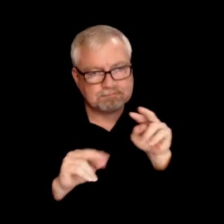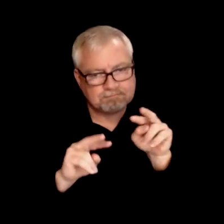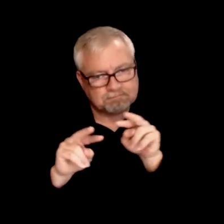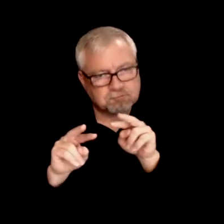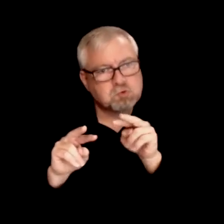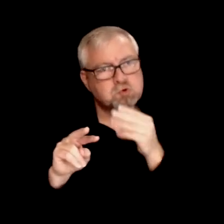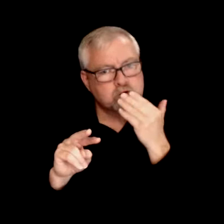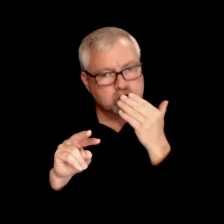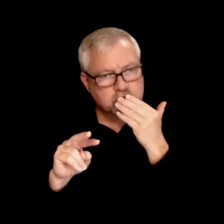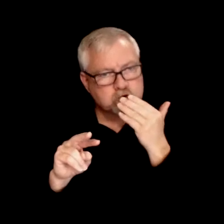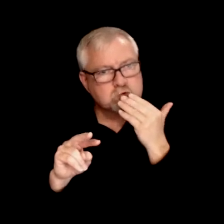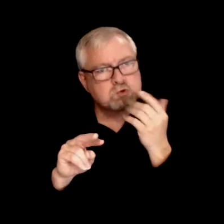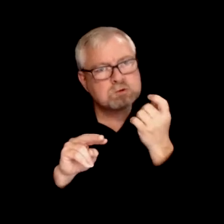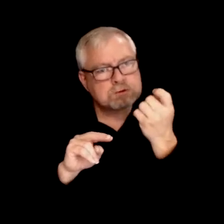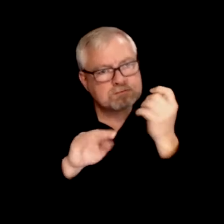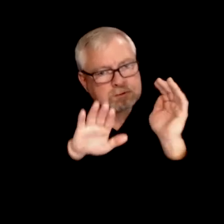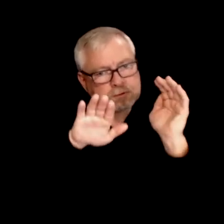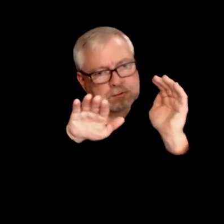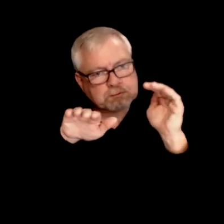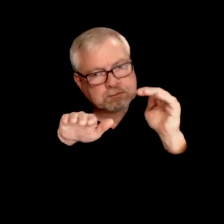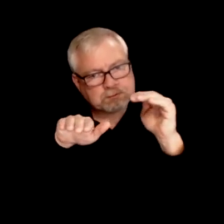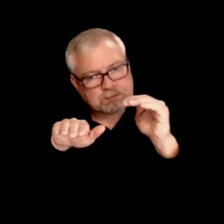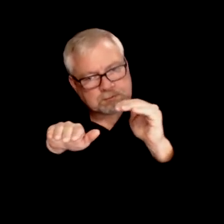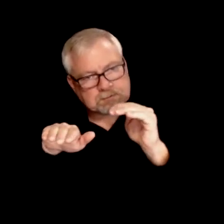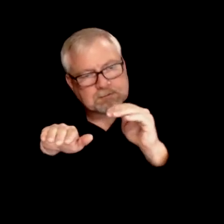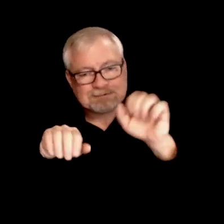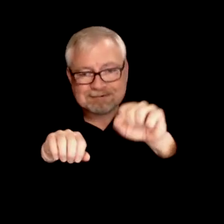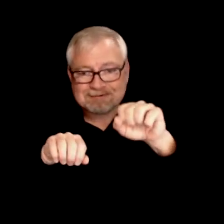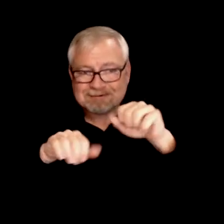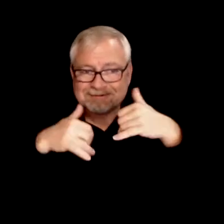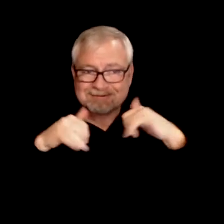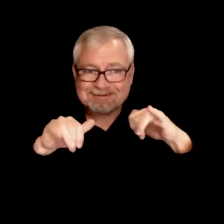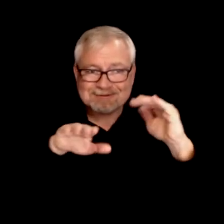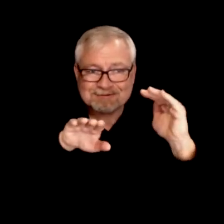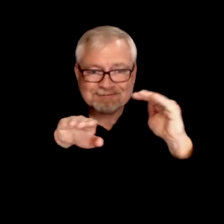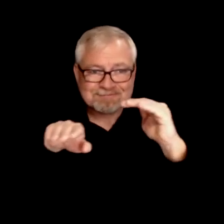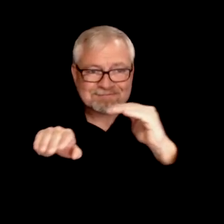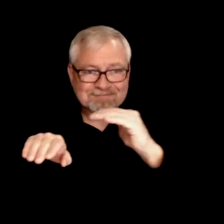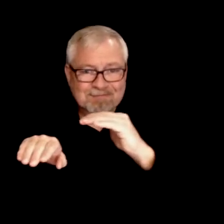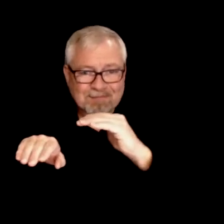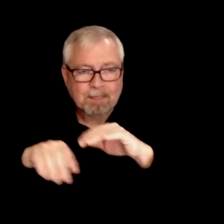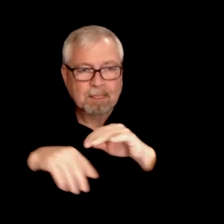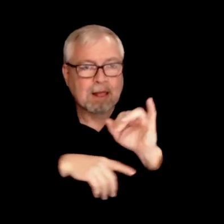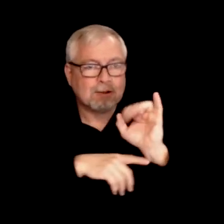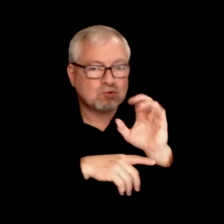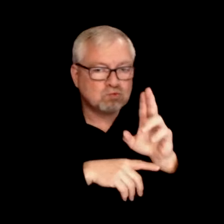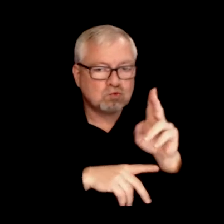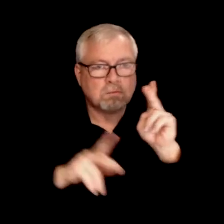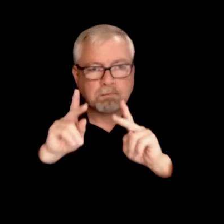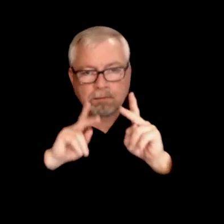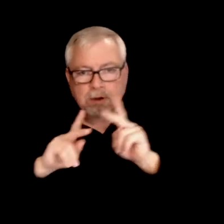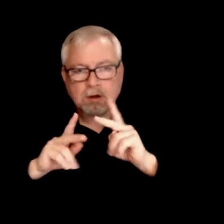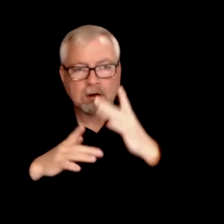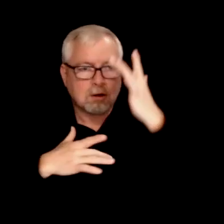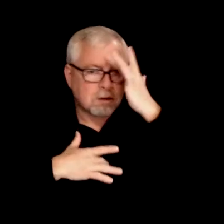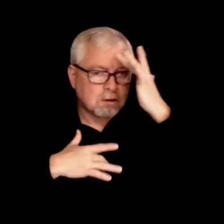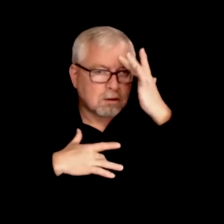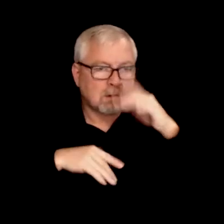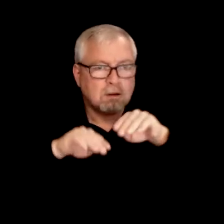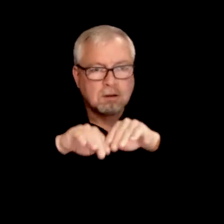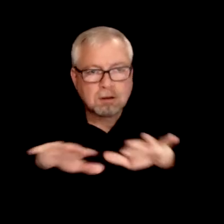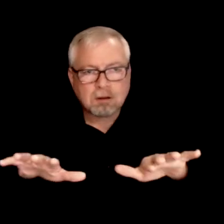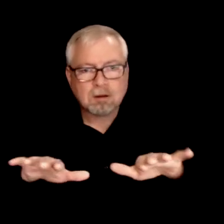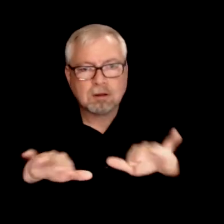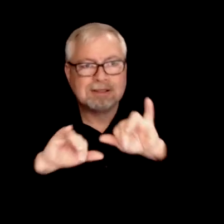lower numbers of cases, lower numbers of population-based case growth and hospitalizations, although any